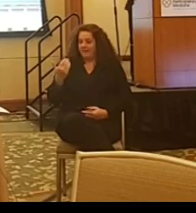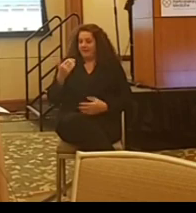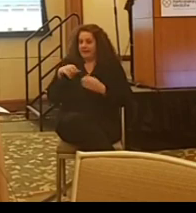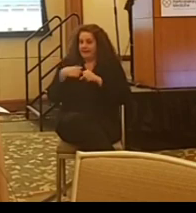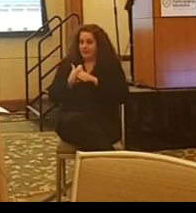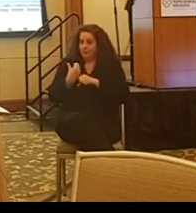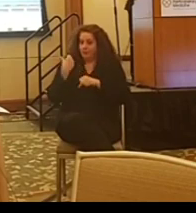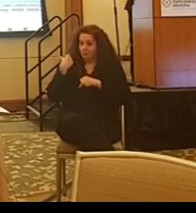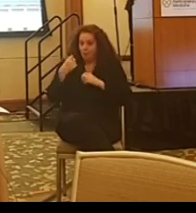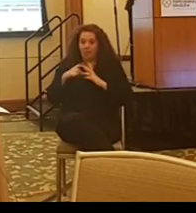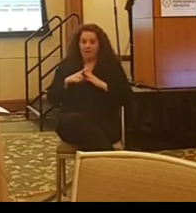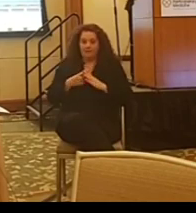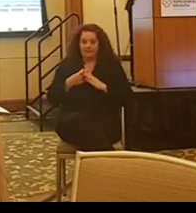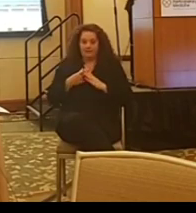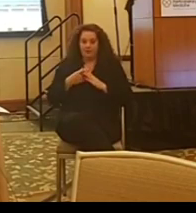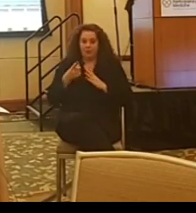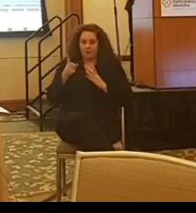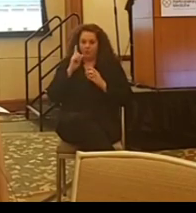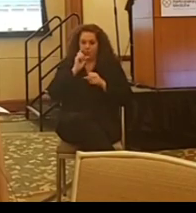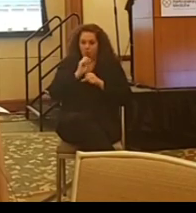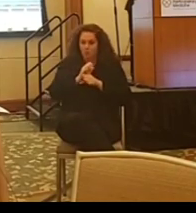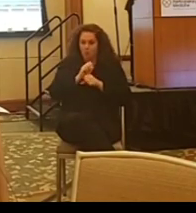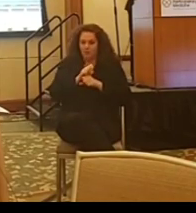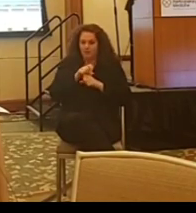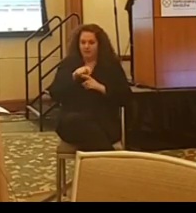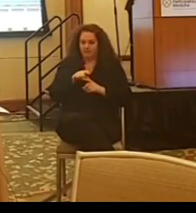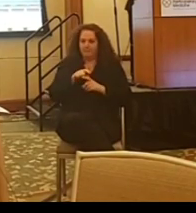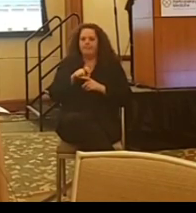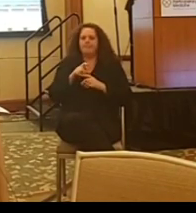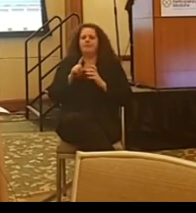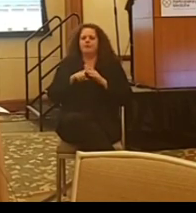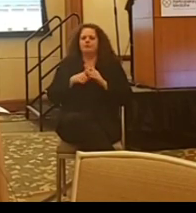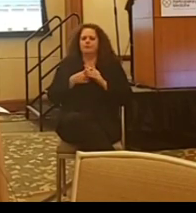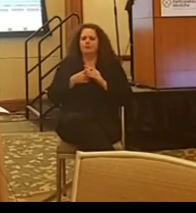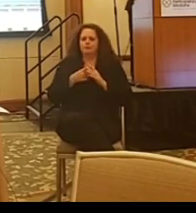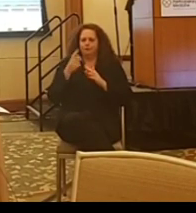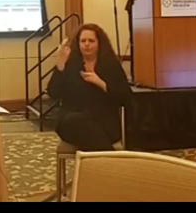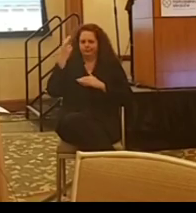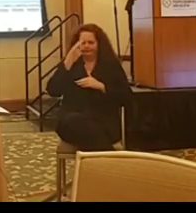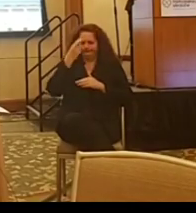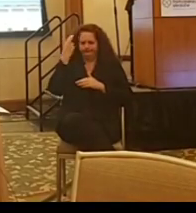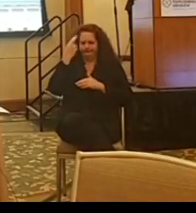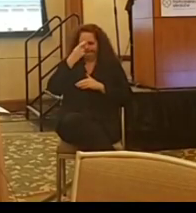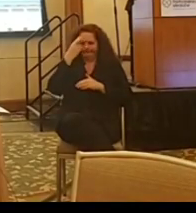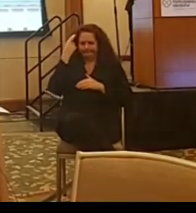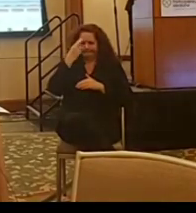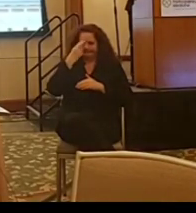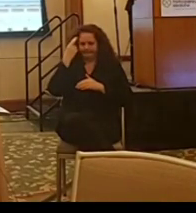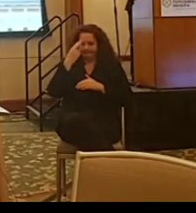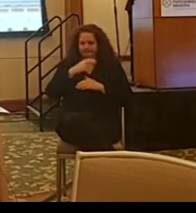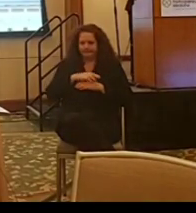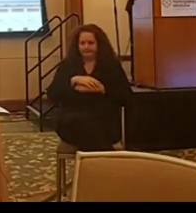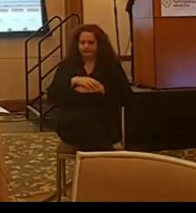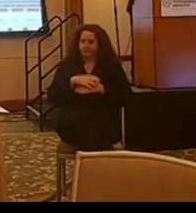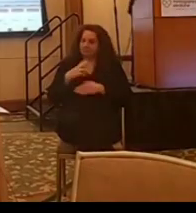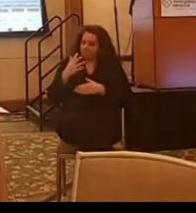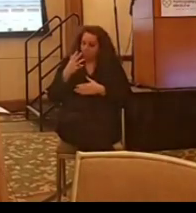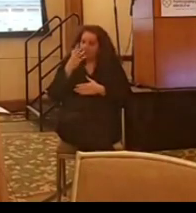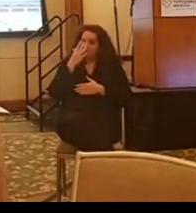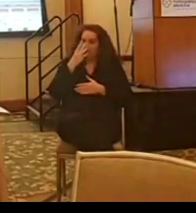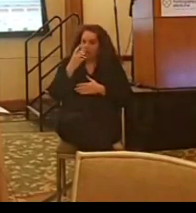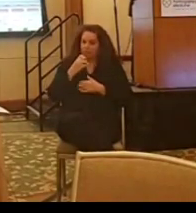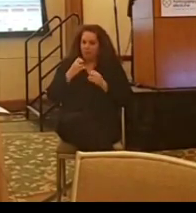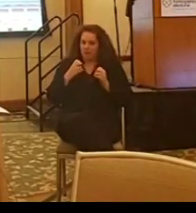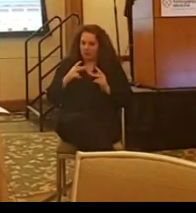that was the place where I started to kind of discover what my kind of interests and the opportunities I